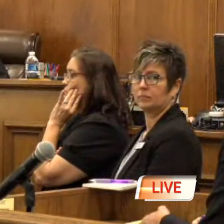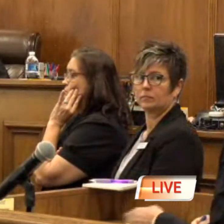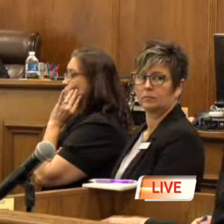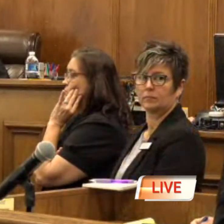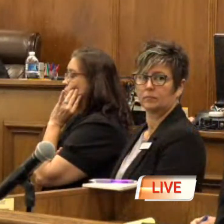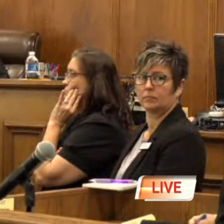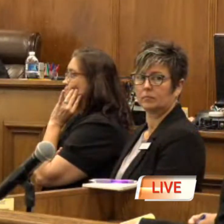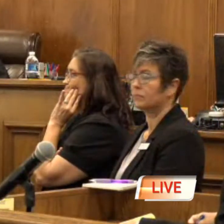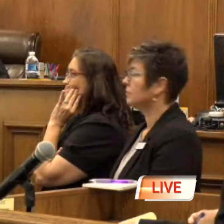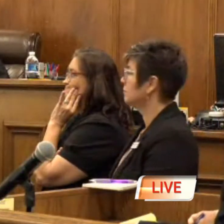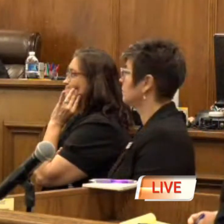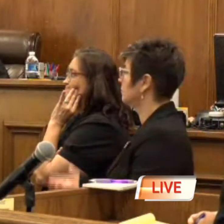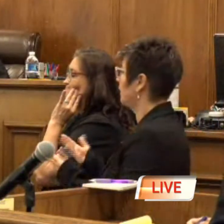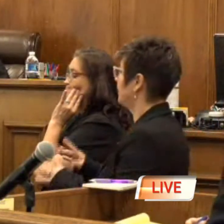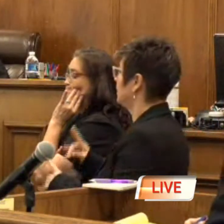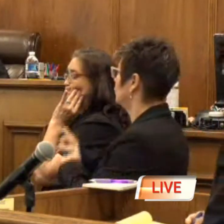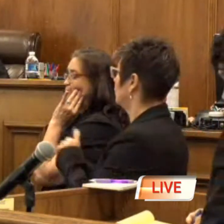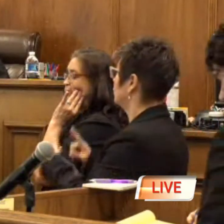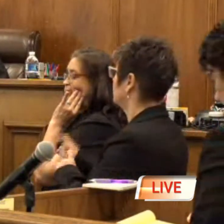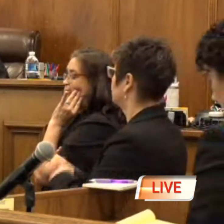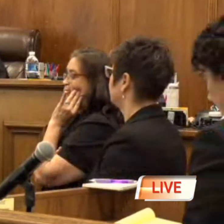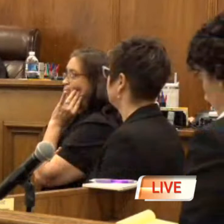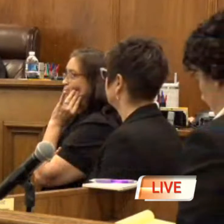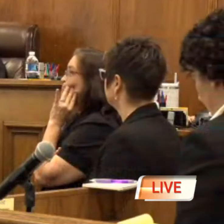No further questions.